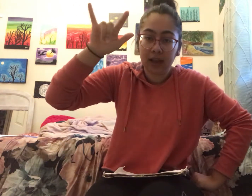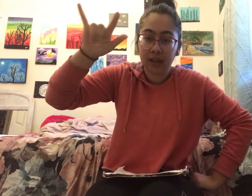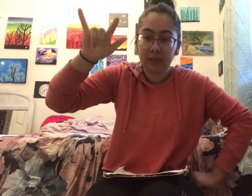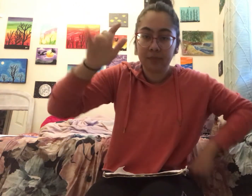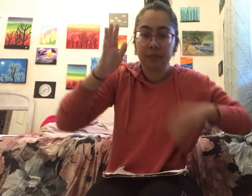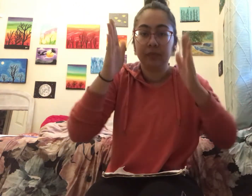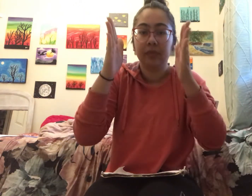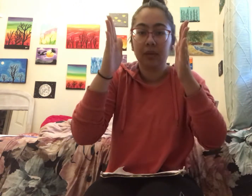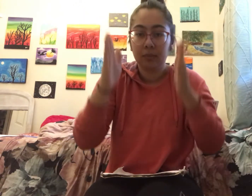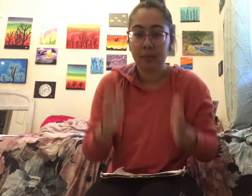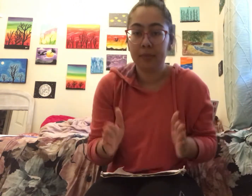plane,